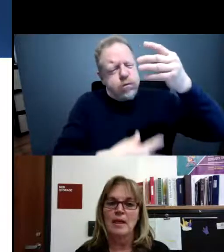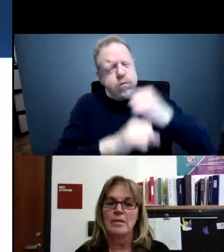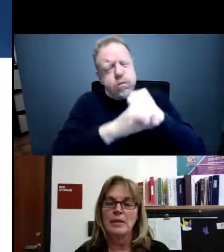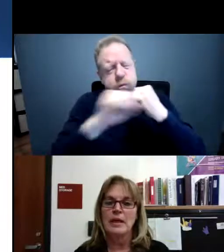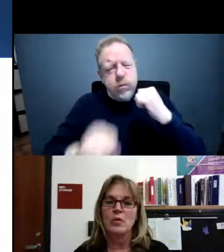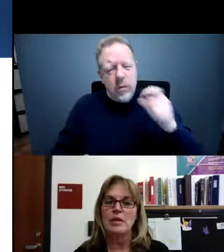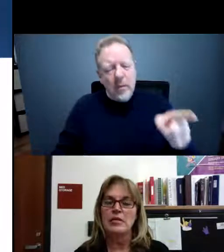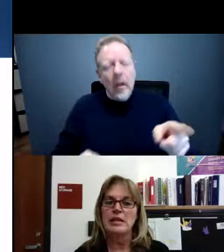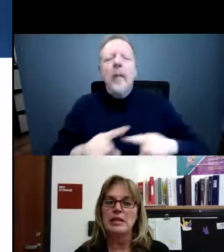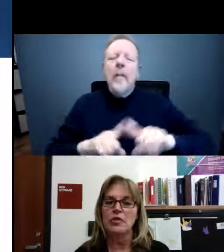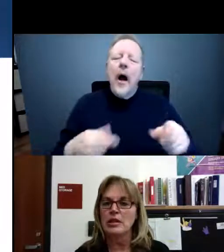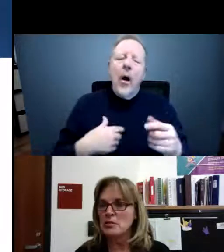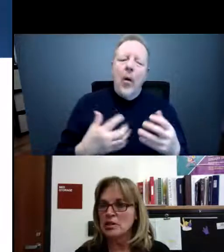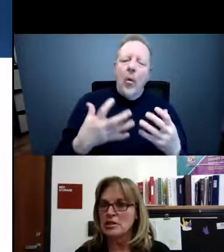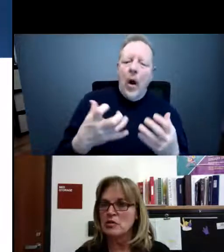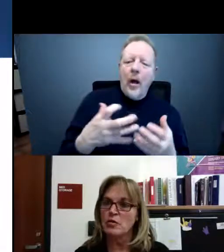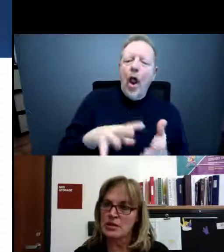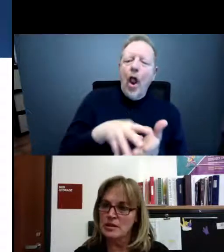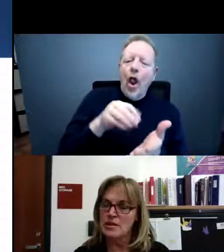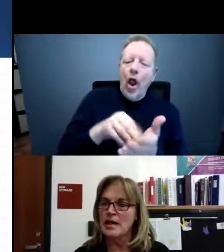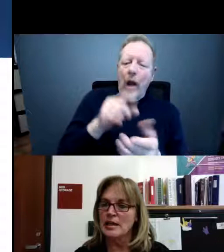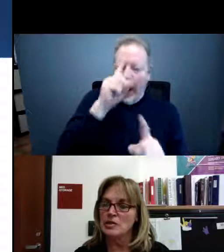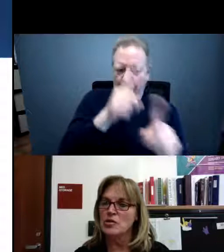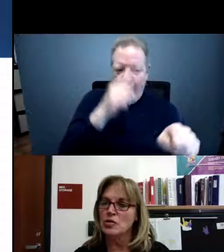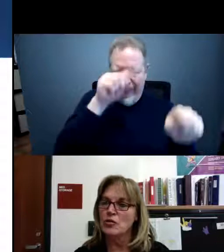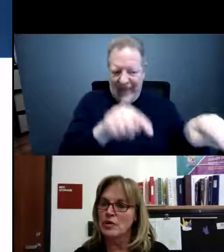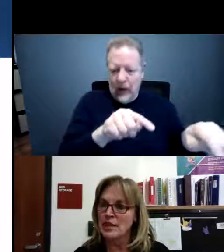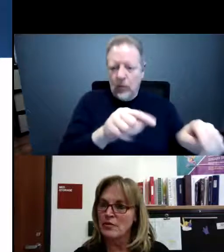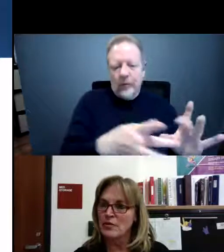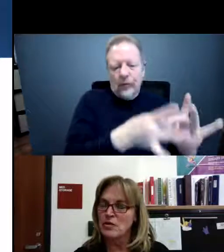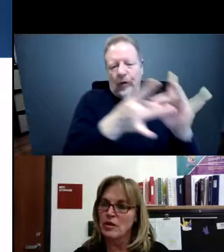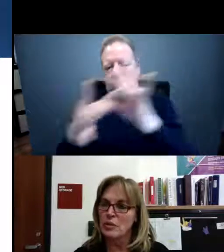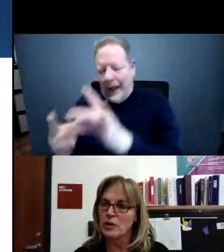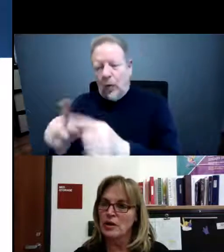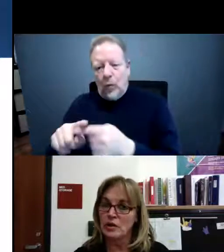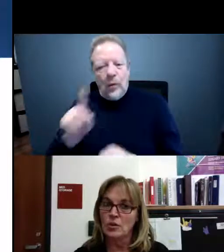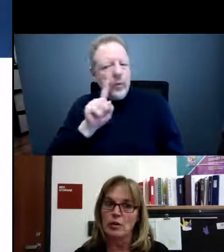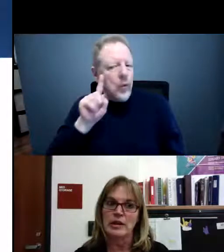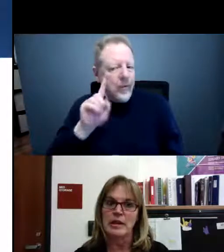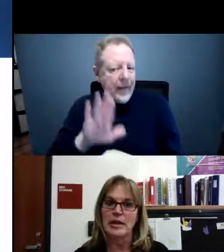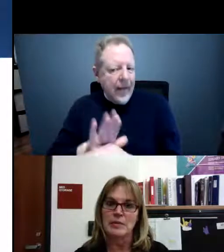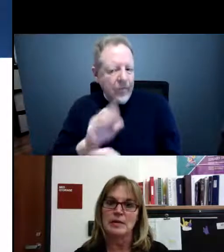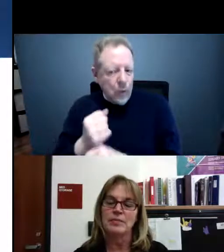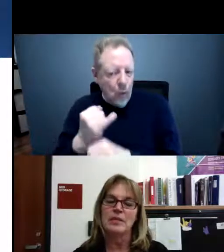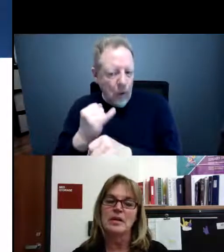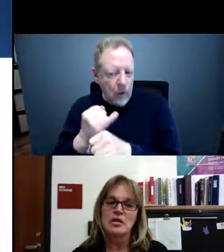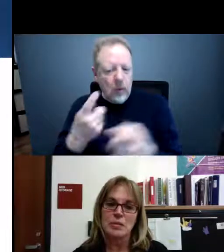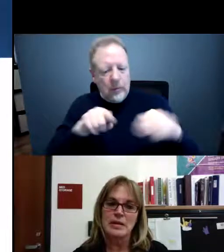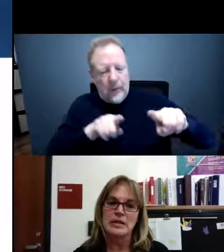But I wanted the learning objectives for this to tie into the School for the Deaf so that we're in alignment. So